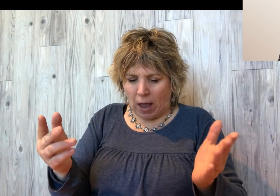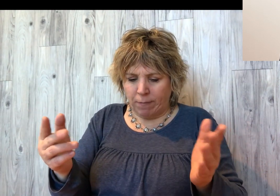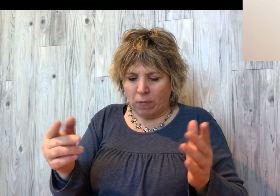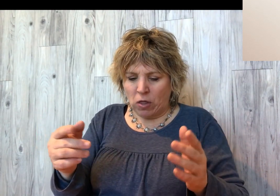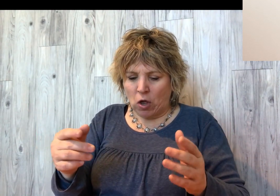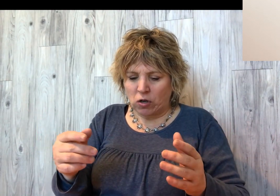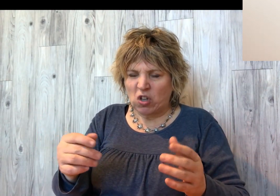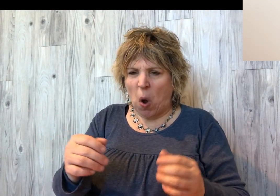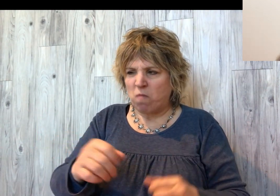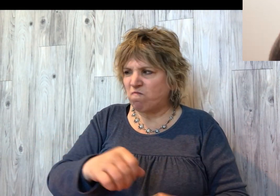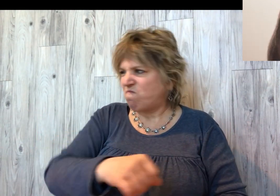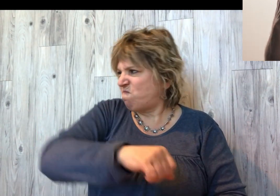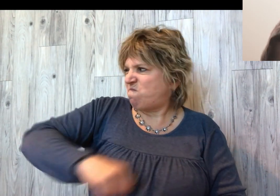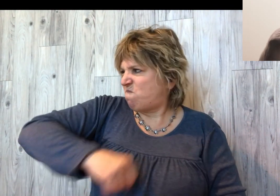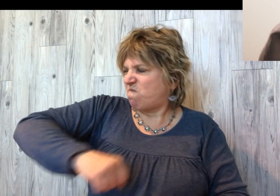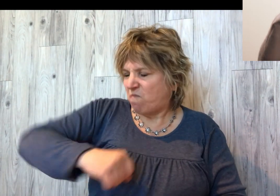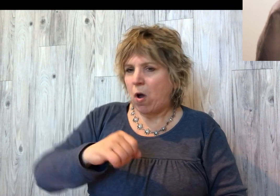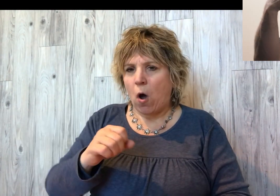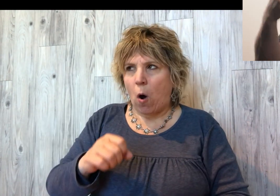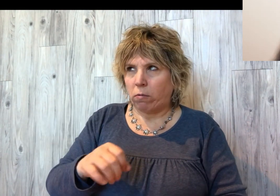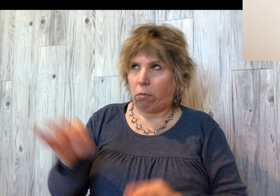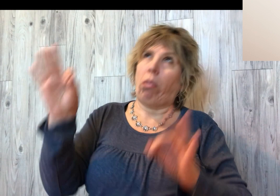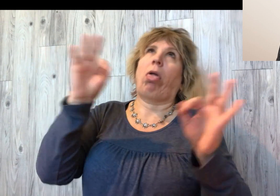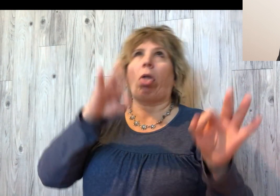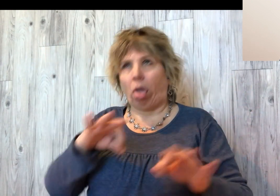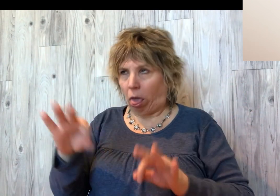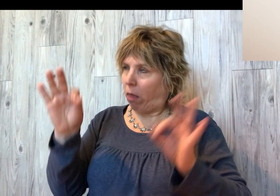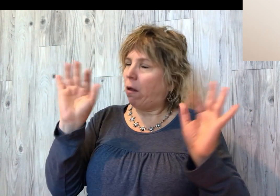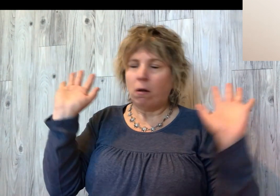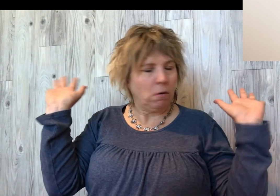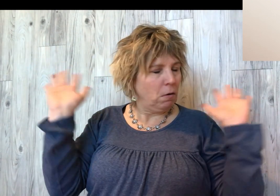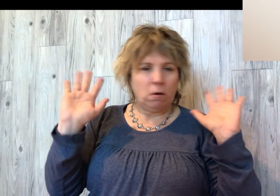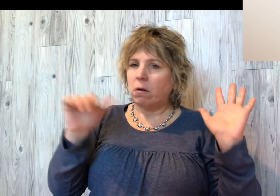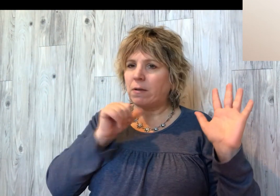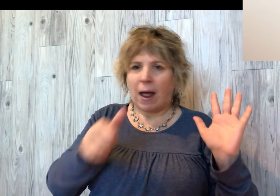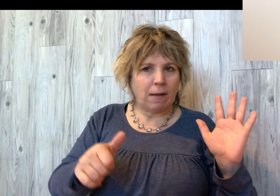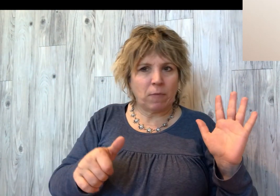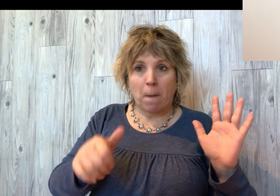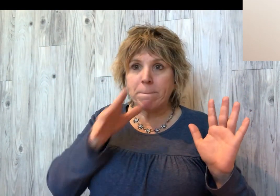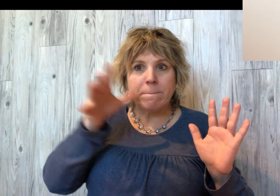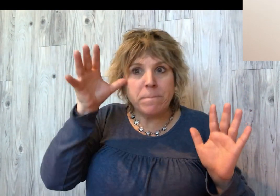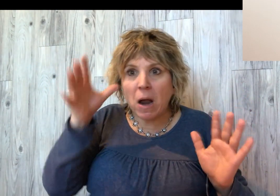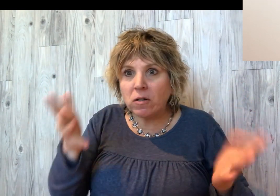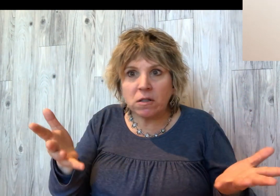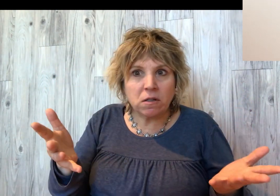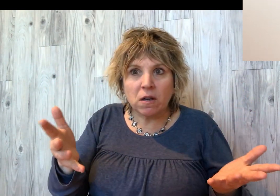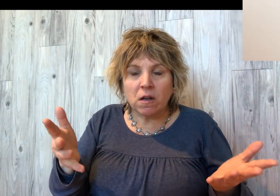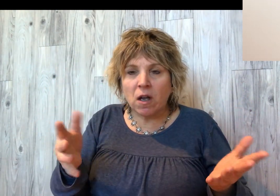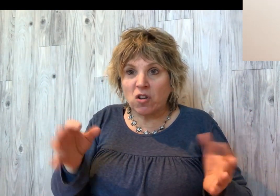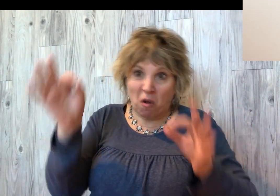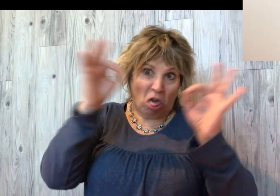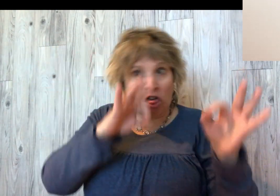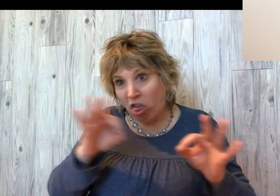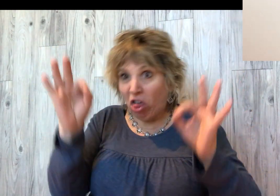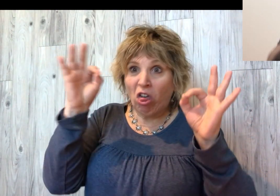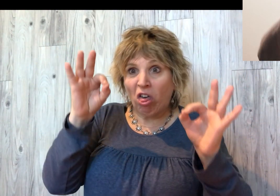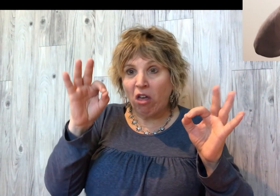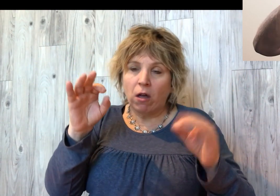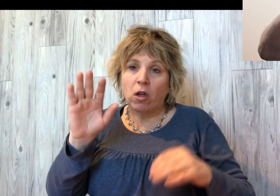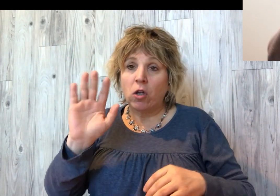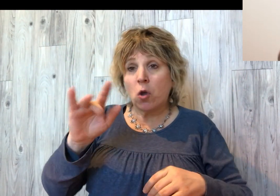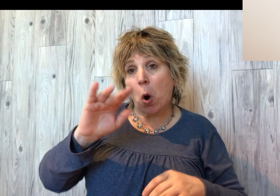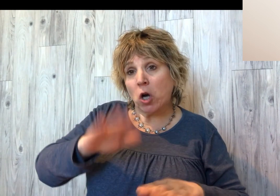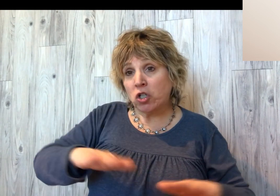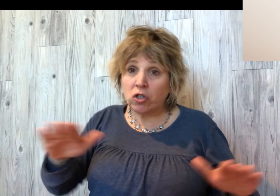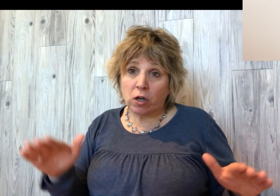other, all right? There's no eye rolling at one another. Young people, don't roll your eyes at each other. Parents, don't roll your eyes at your kids, all right?